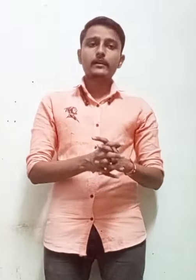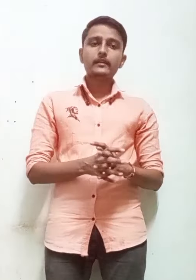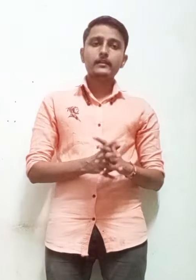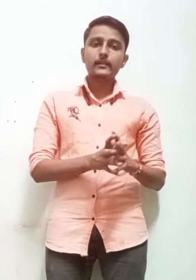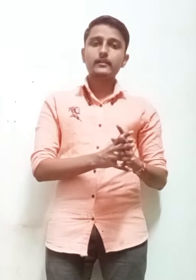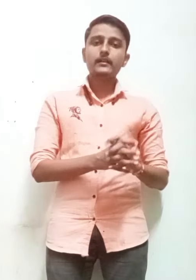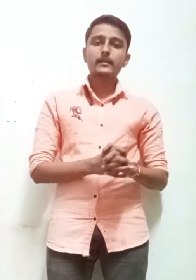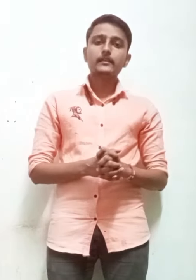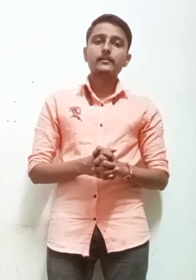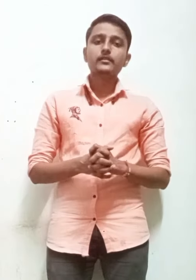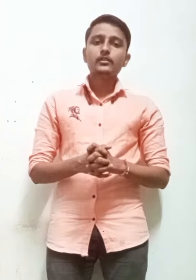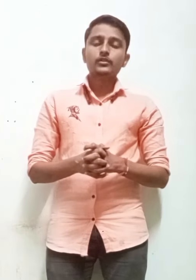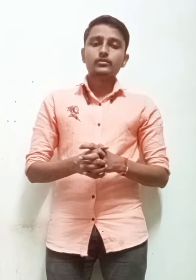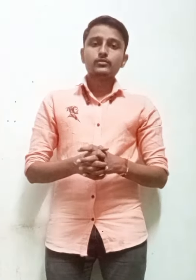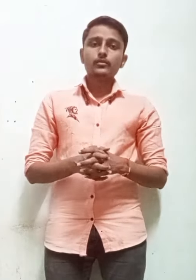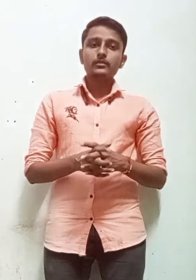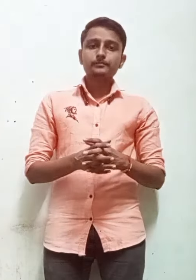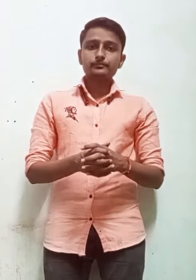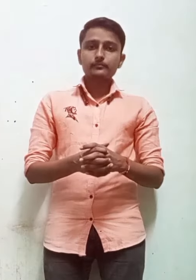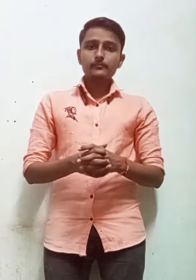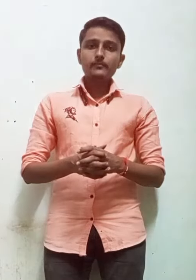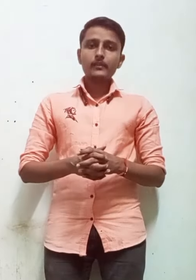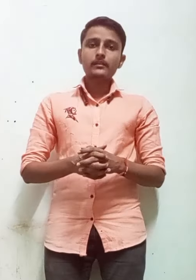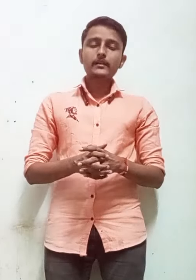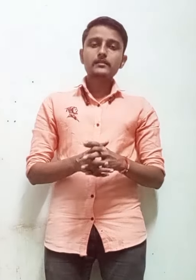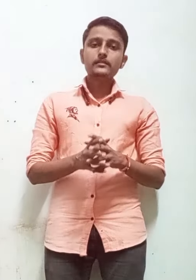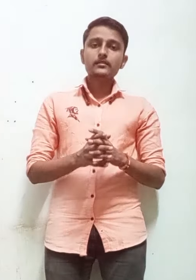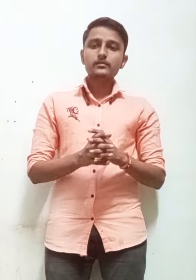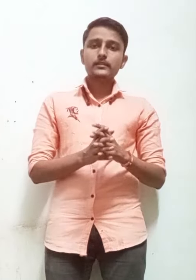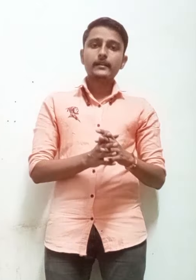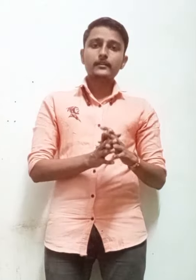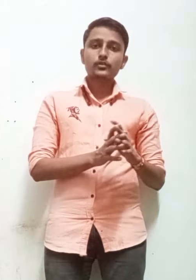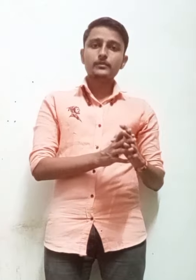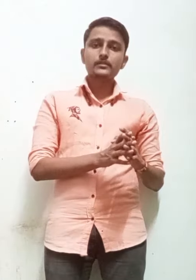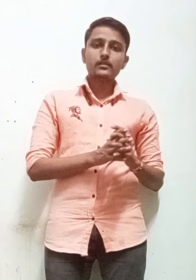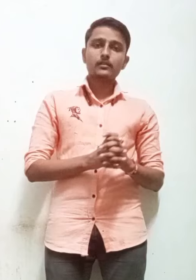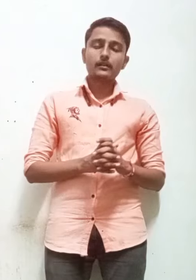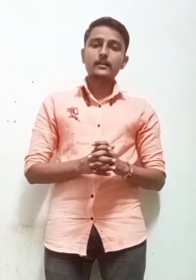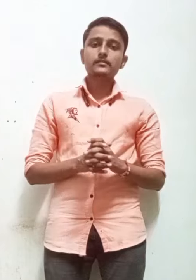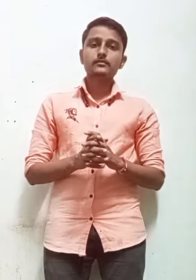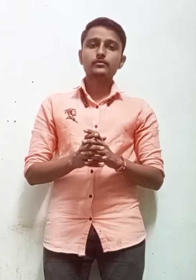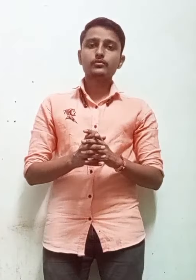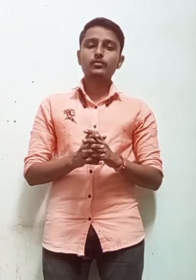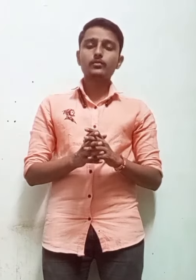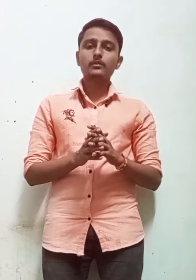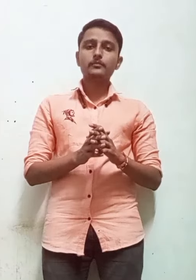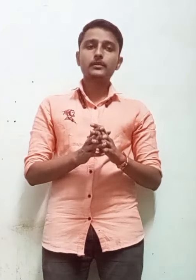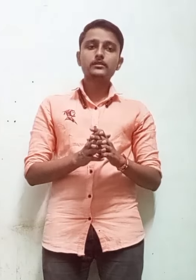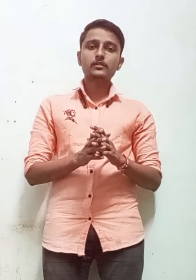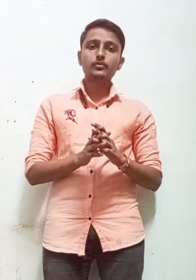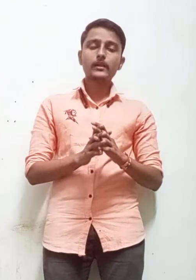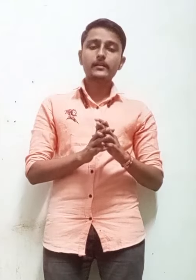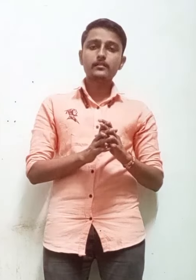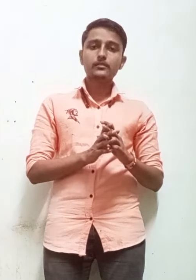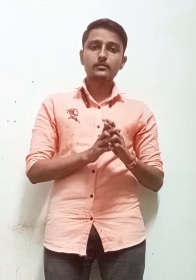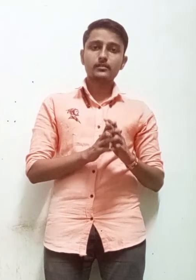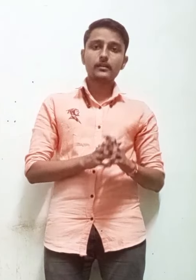or anything like that. So next is a syntax of this class. So first, to write a